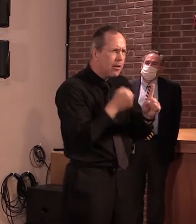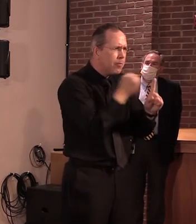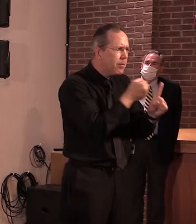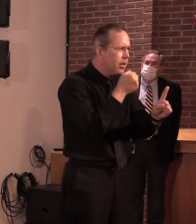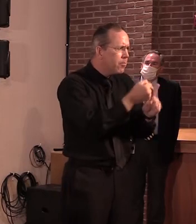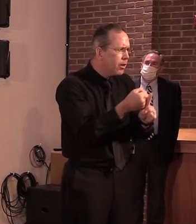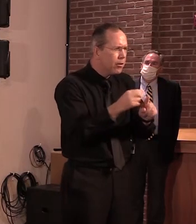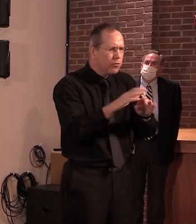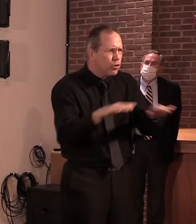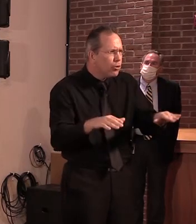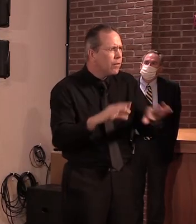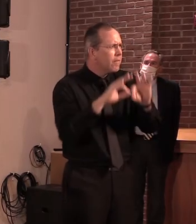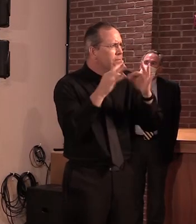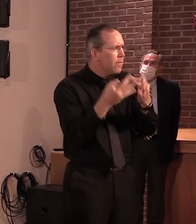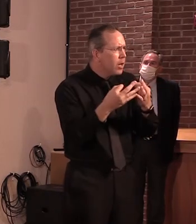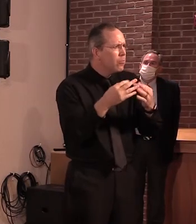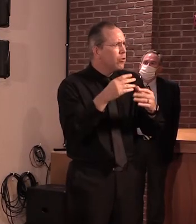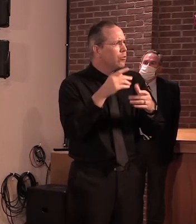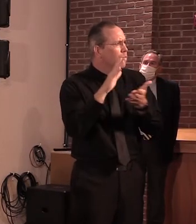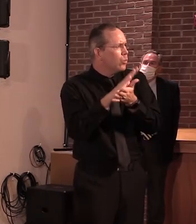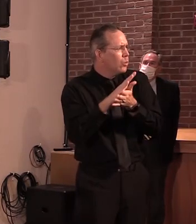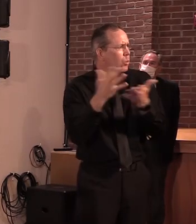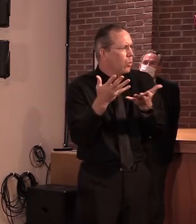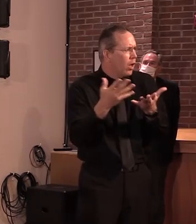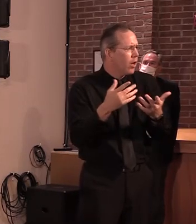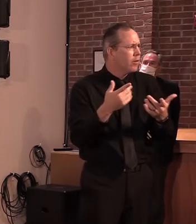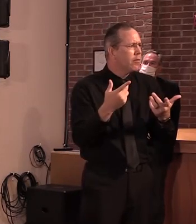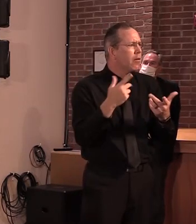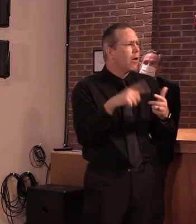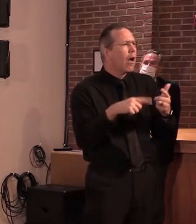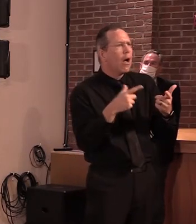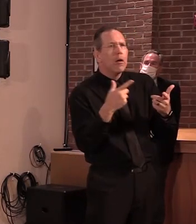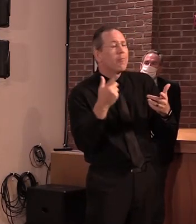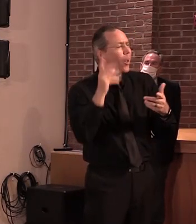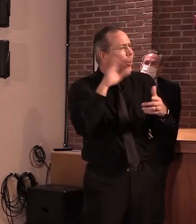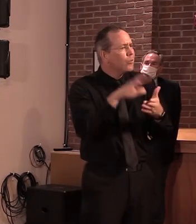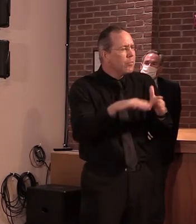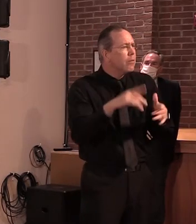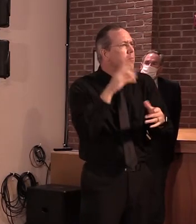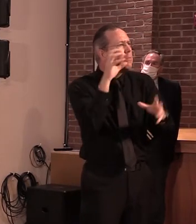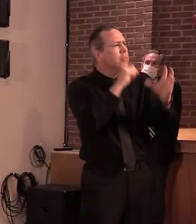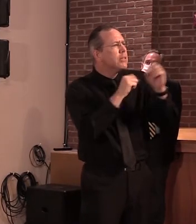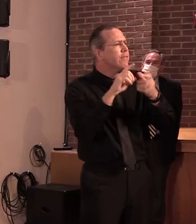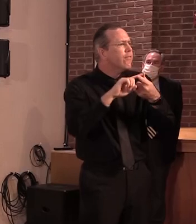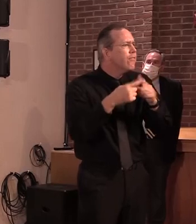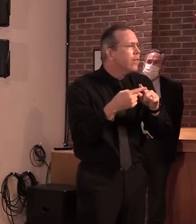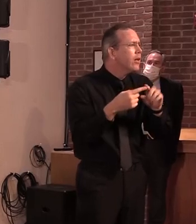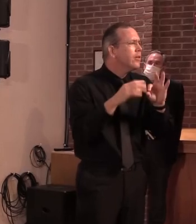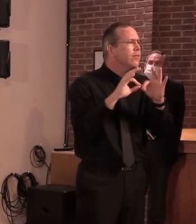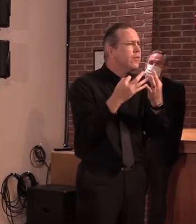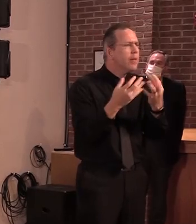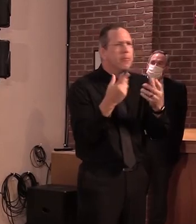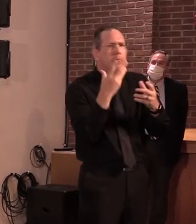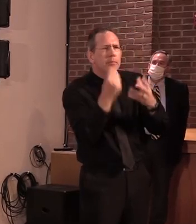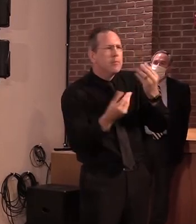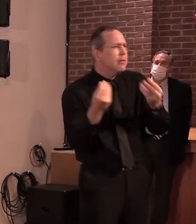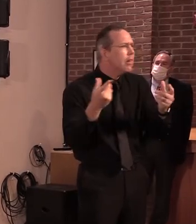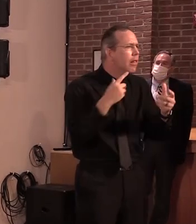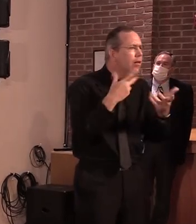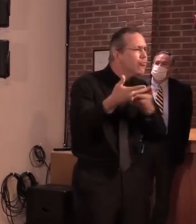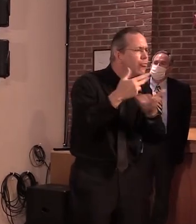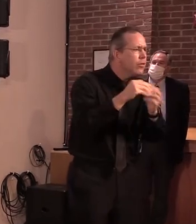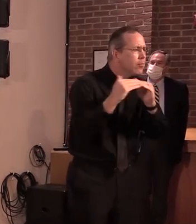Vermont, but I can tell you that from my experience and my pediatric colleagues' experience, that children and